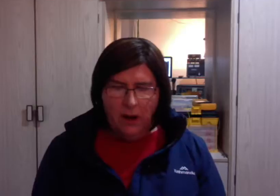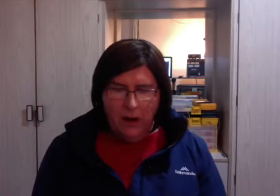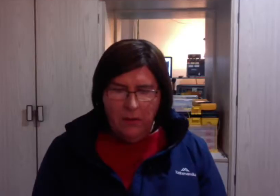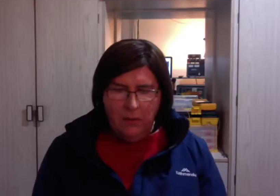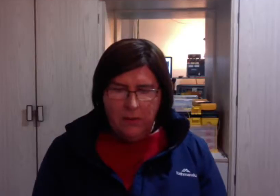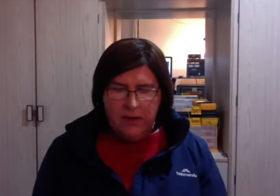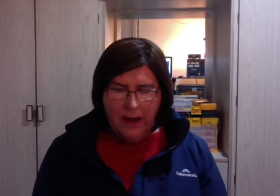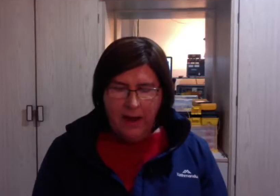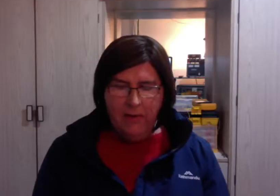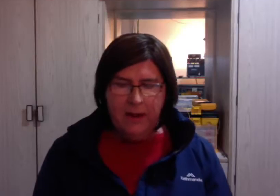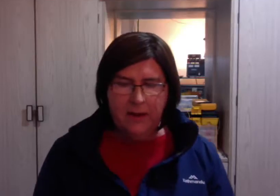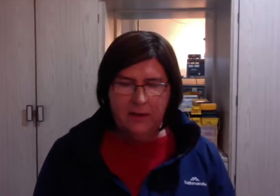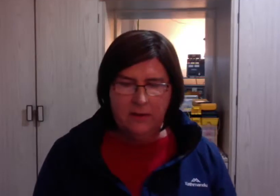I will be carrying